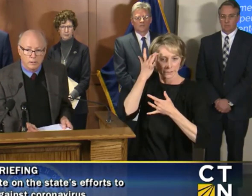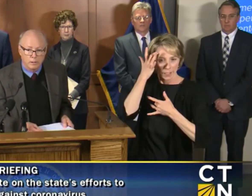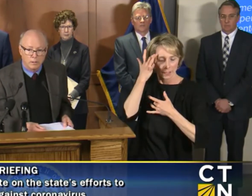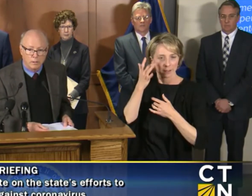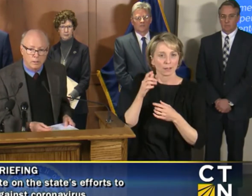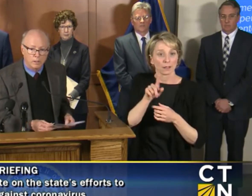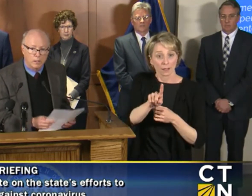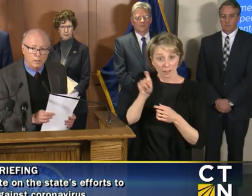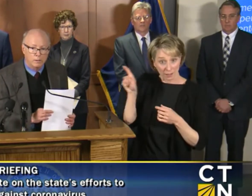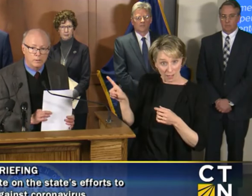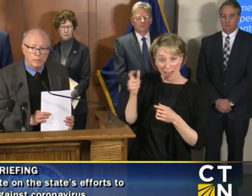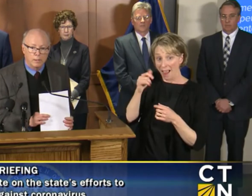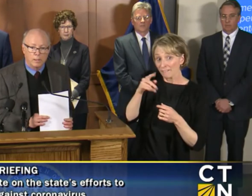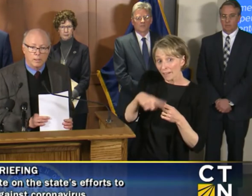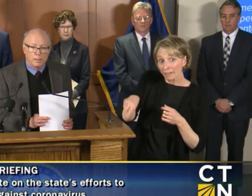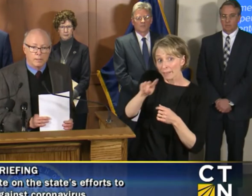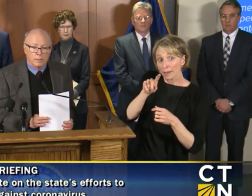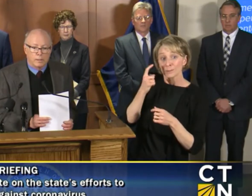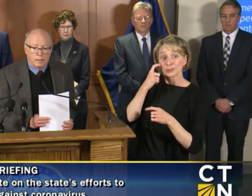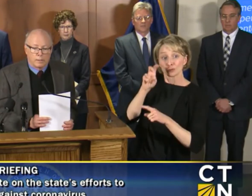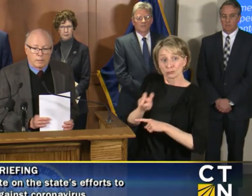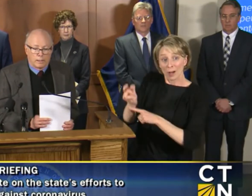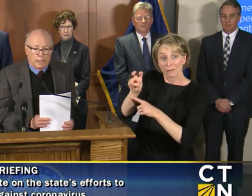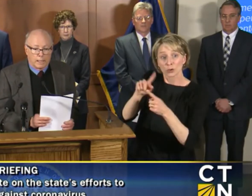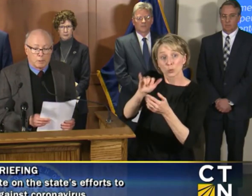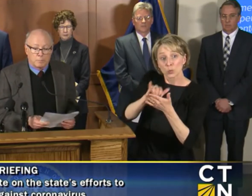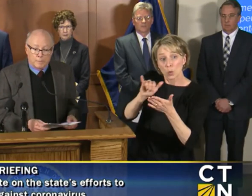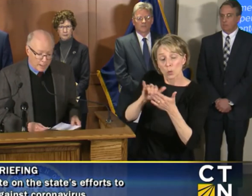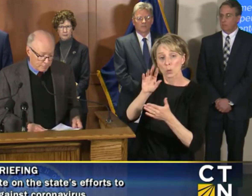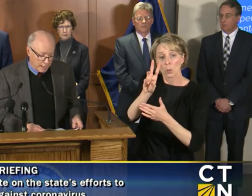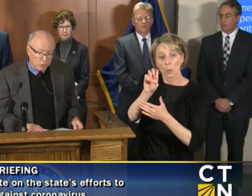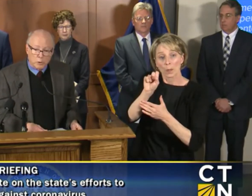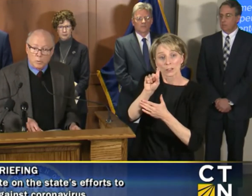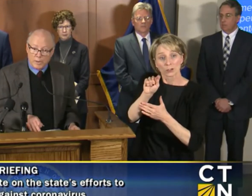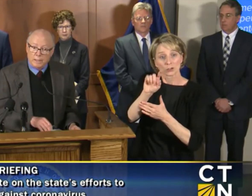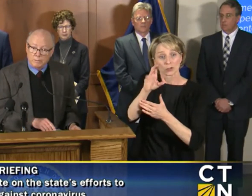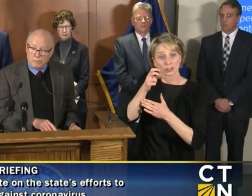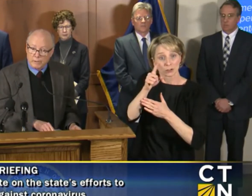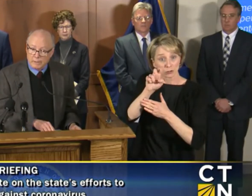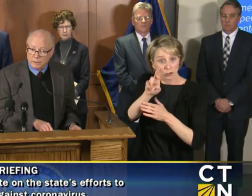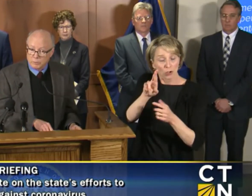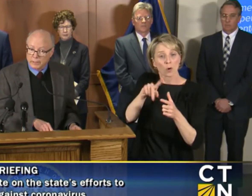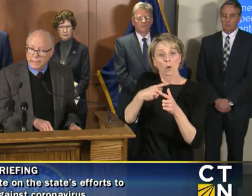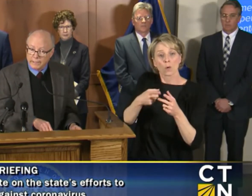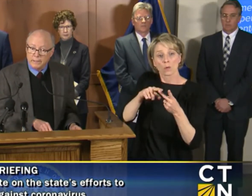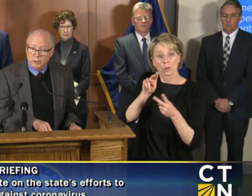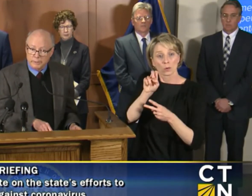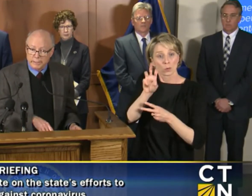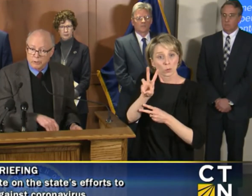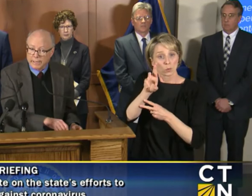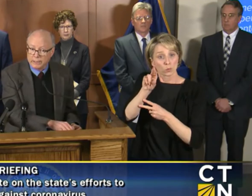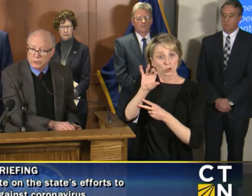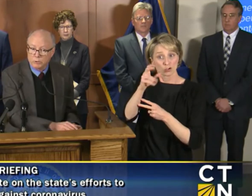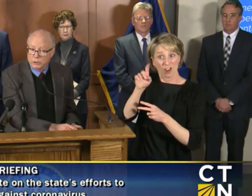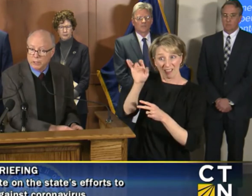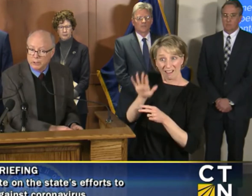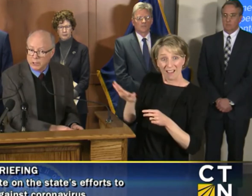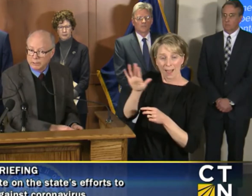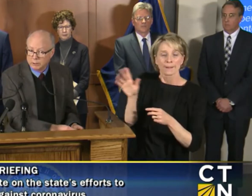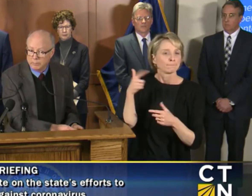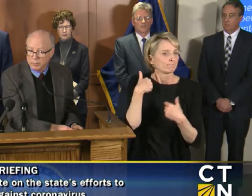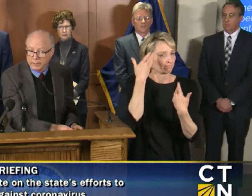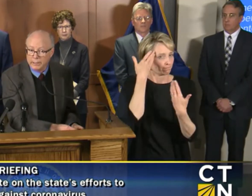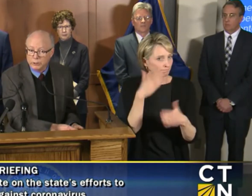travel to New Rochelle or Westchester County? I don't know if that is related in this particular case. New Rochelle